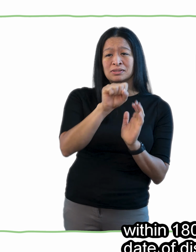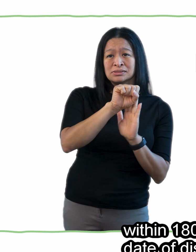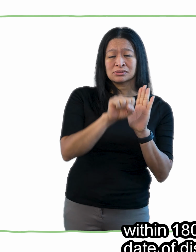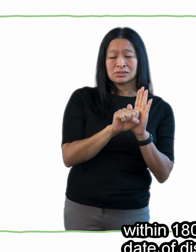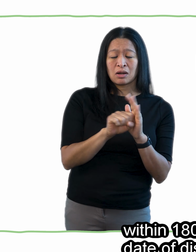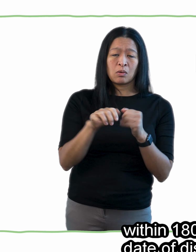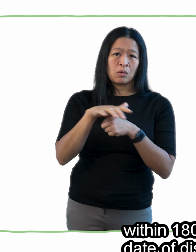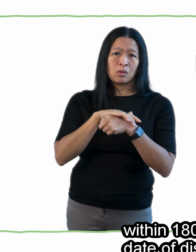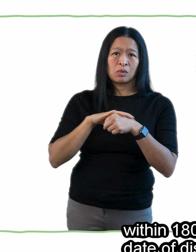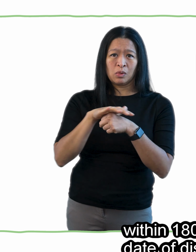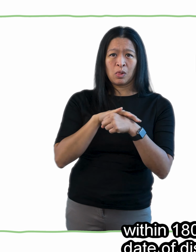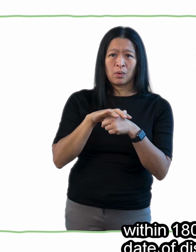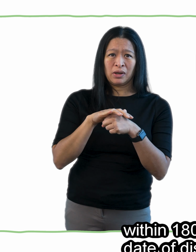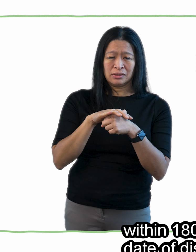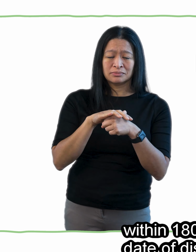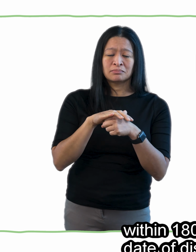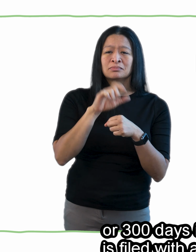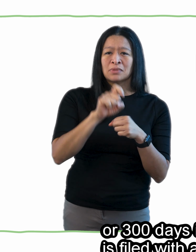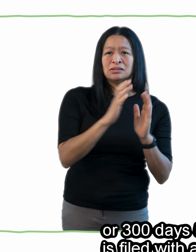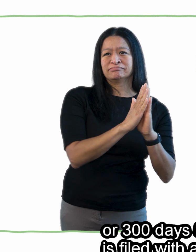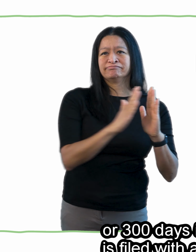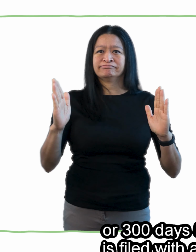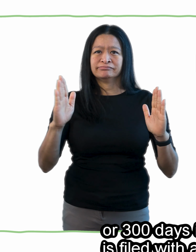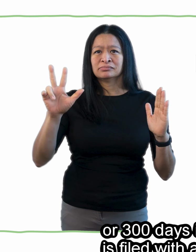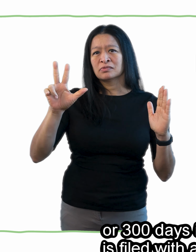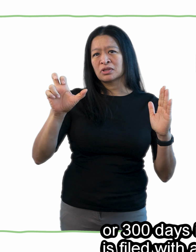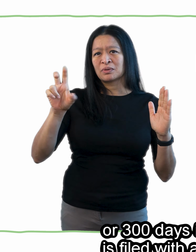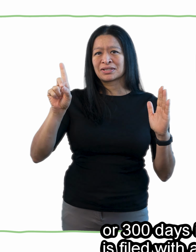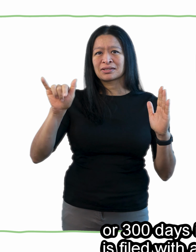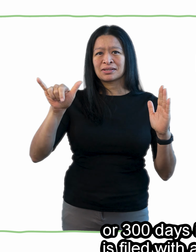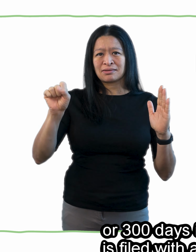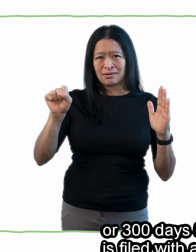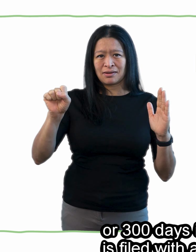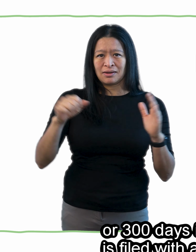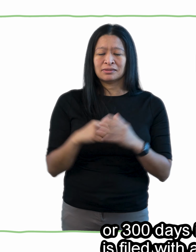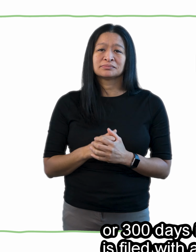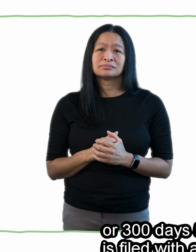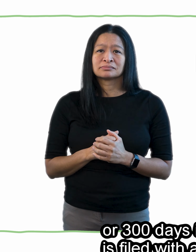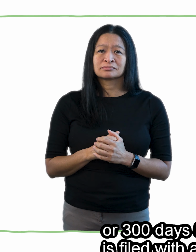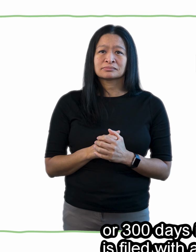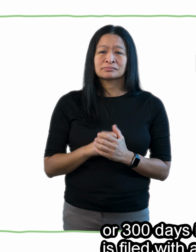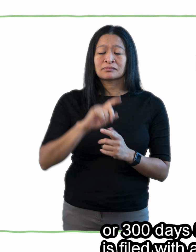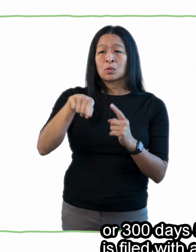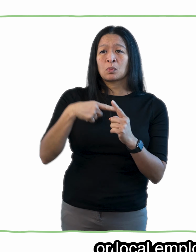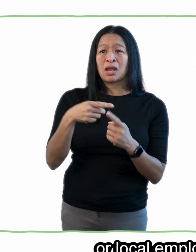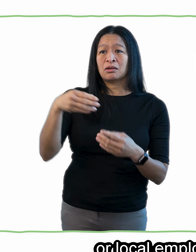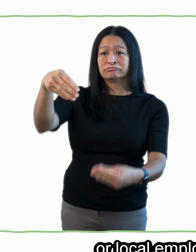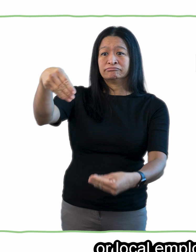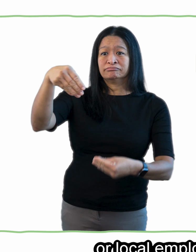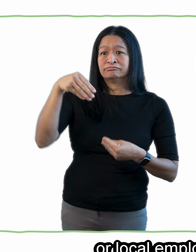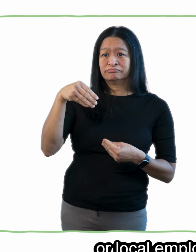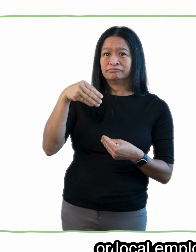of discrimination, or 300 days if the complaint is filed with a state or local employment